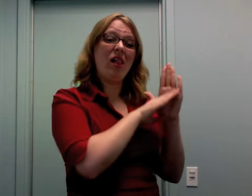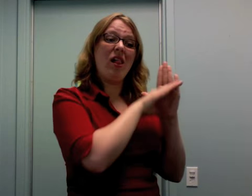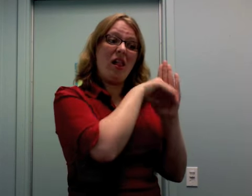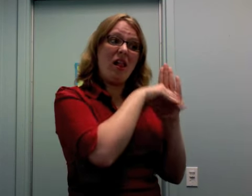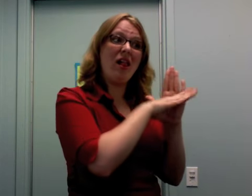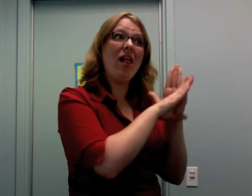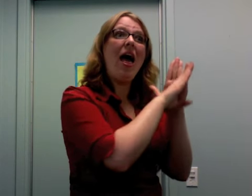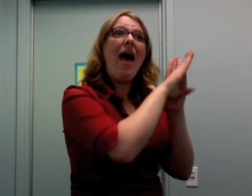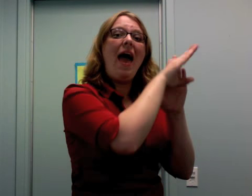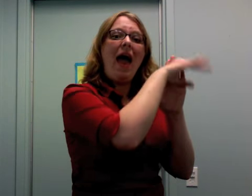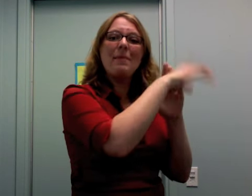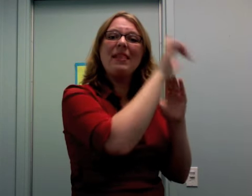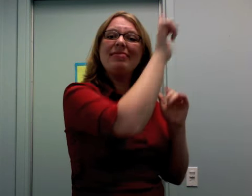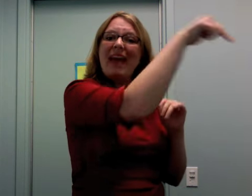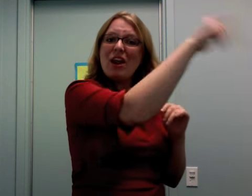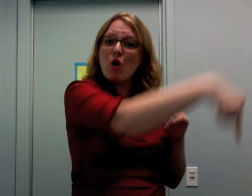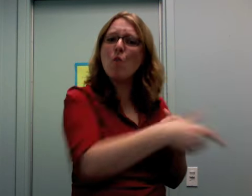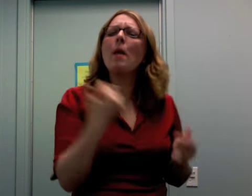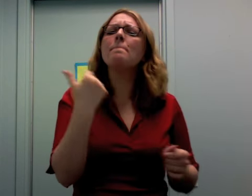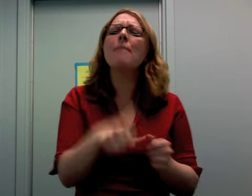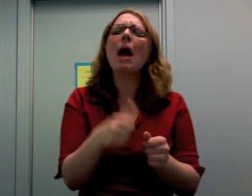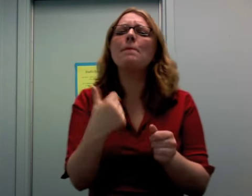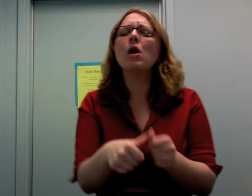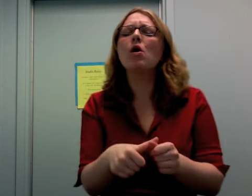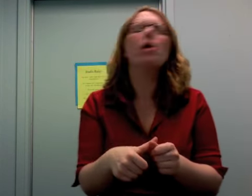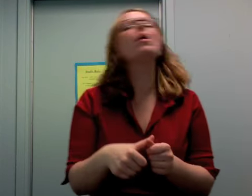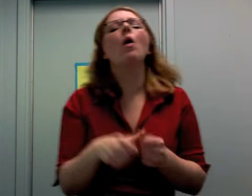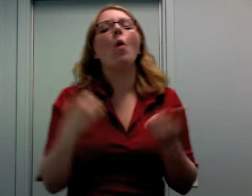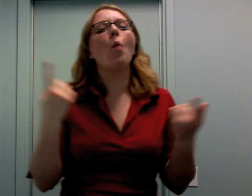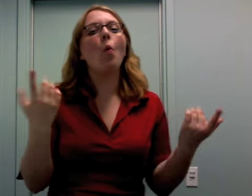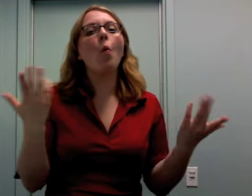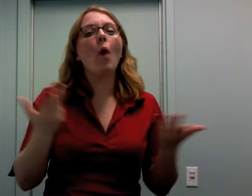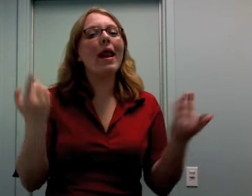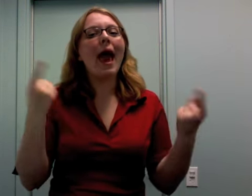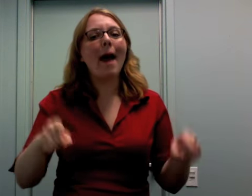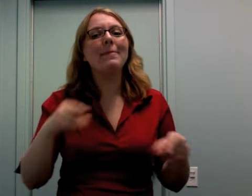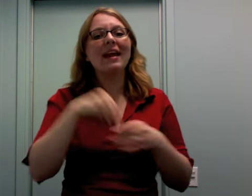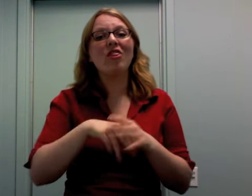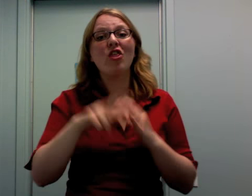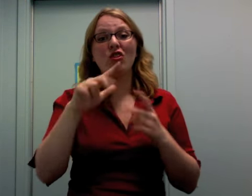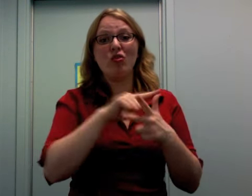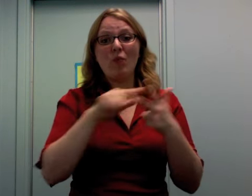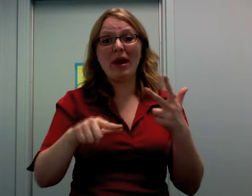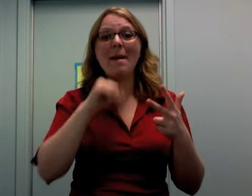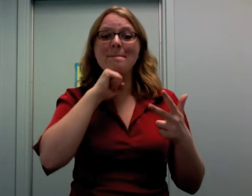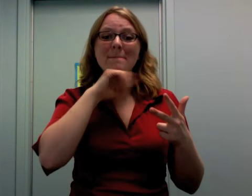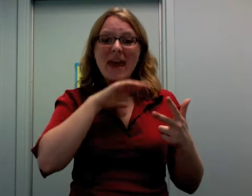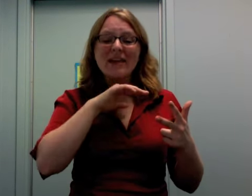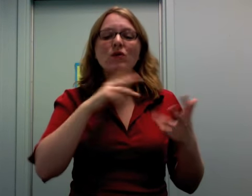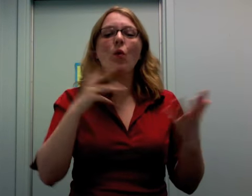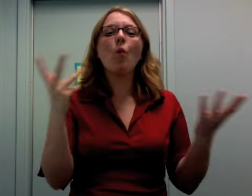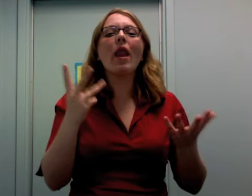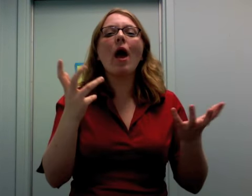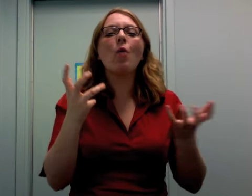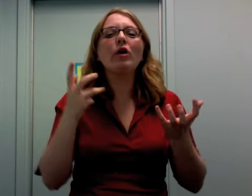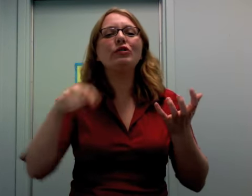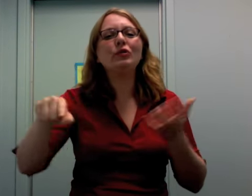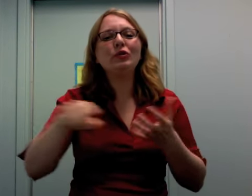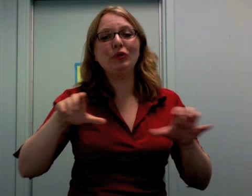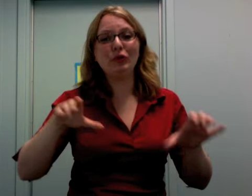on. Remember what happened in the Three Little Pigs. So what I would like for you to do, after you